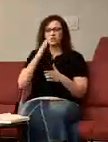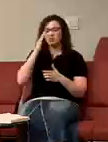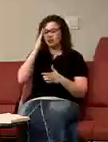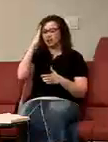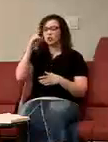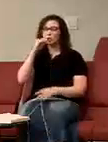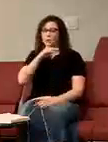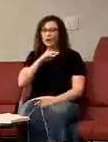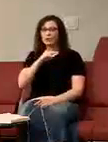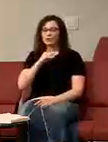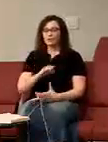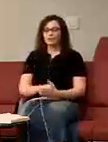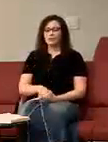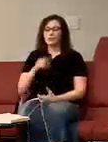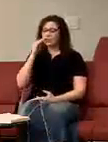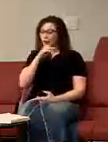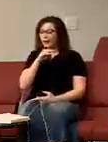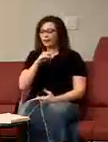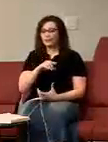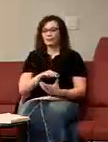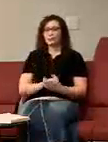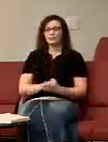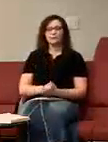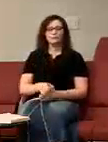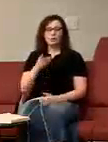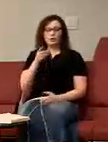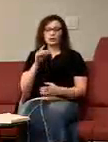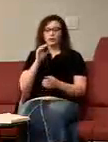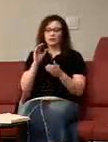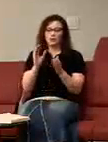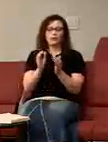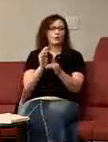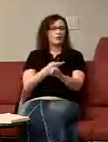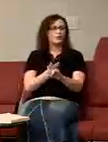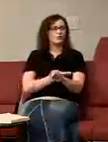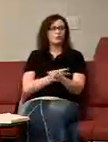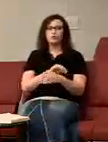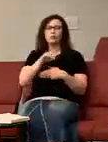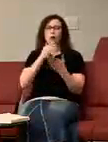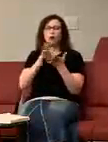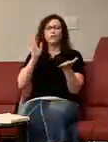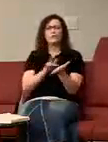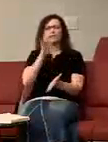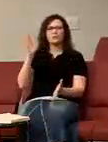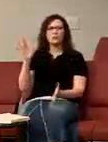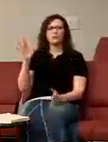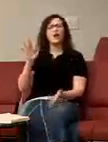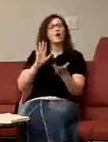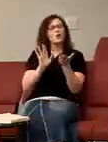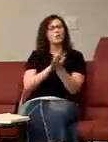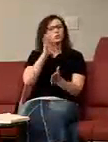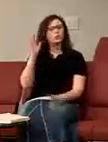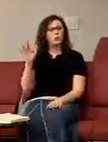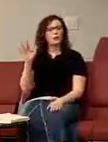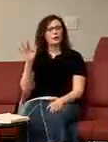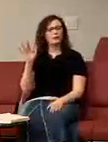sheep, all that. I mean, he took everything." And then they said, "You took all of his glory." Glory is basically